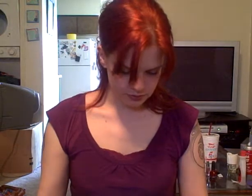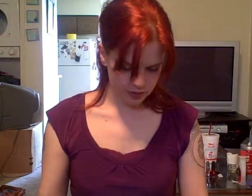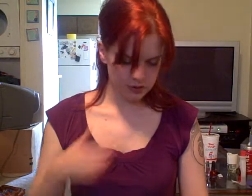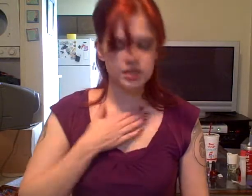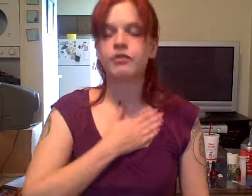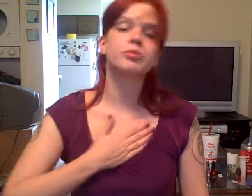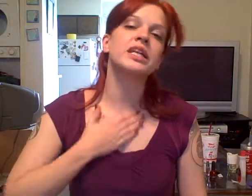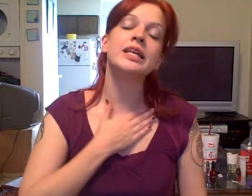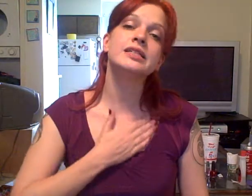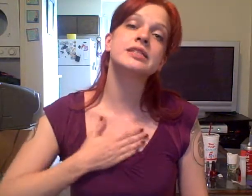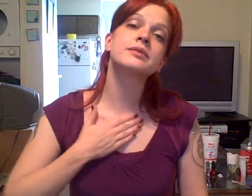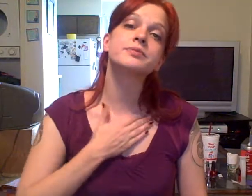The sign for please.